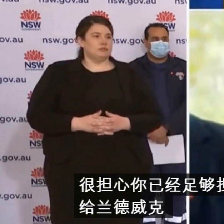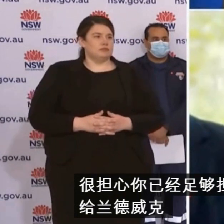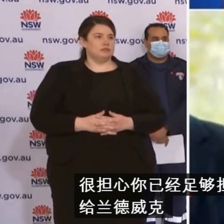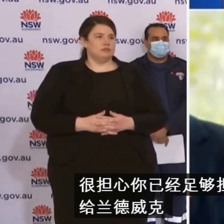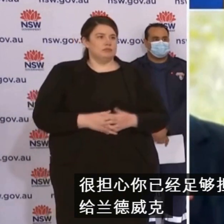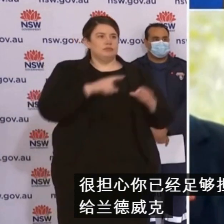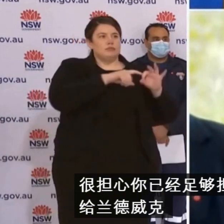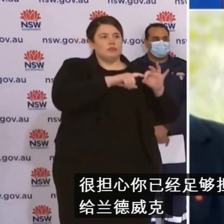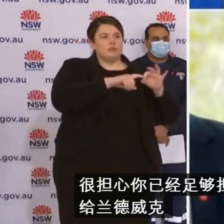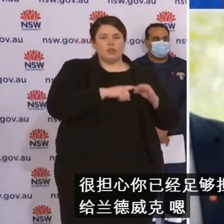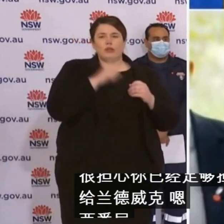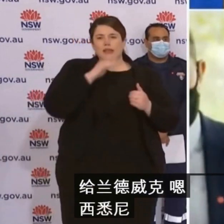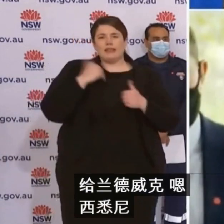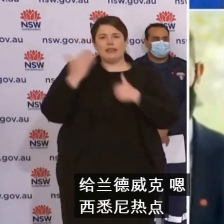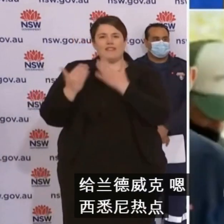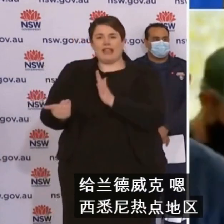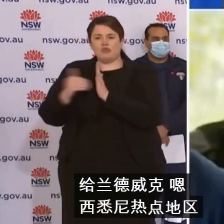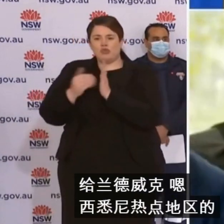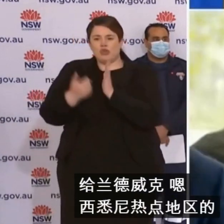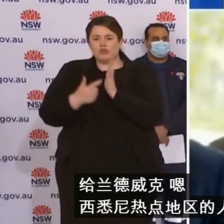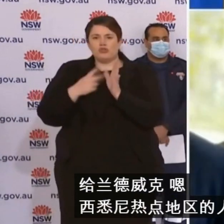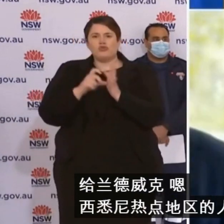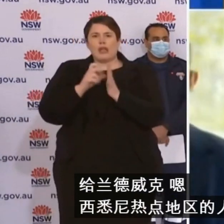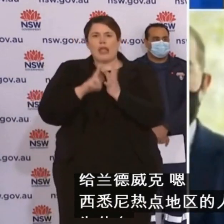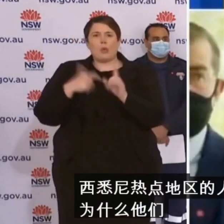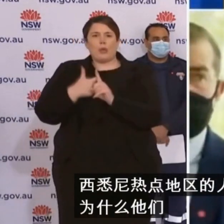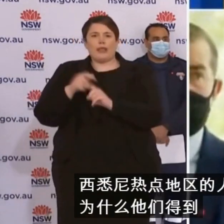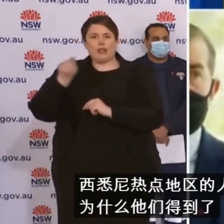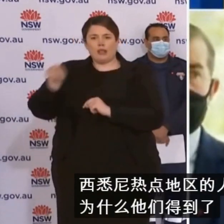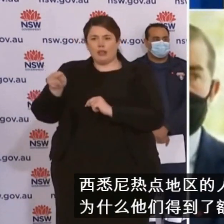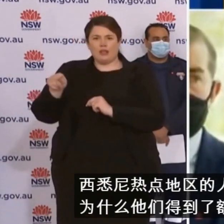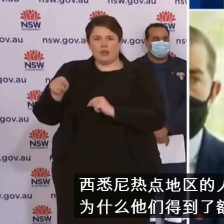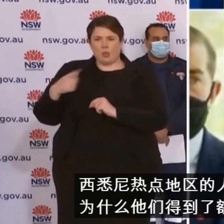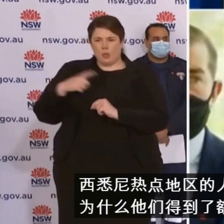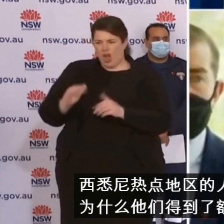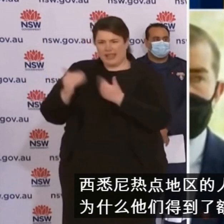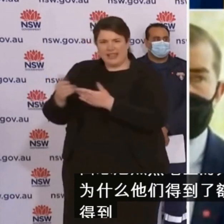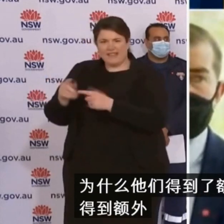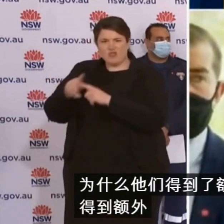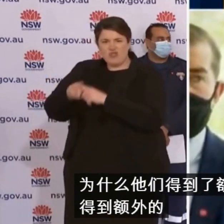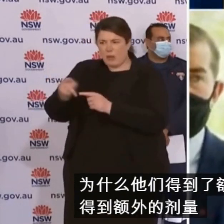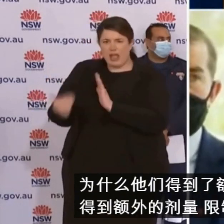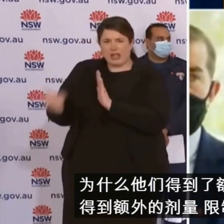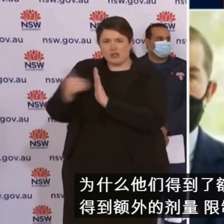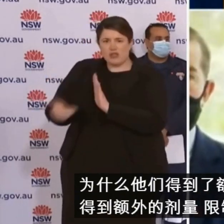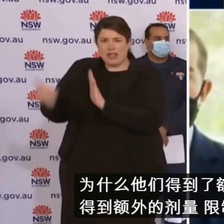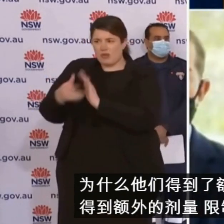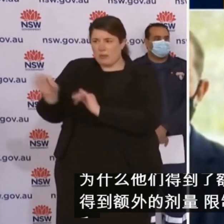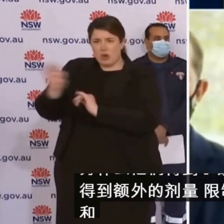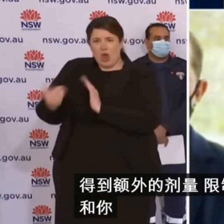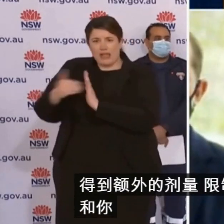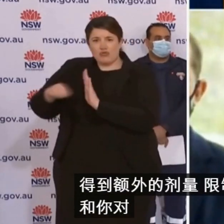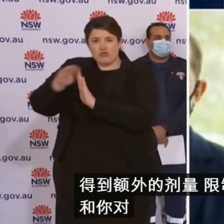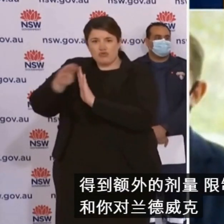Randwick. People in the hotspots of Western Sydney are saying, why are they getting extra doses and yet not getting extra restrictions if you